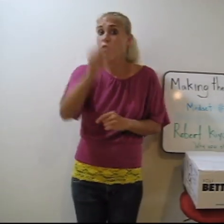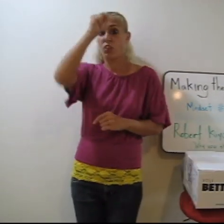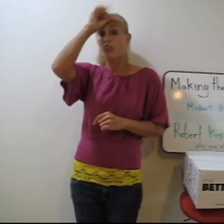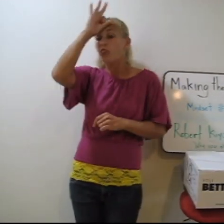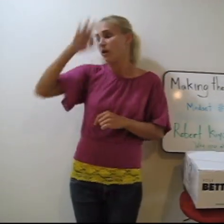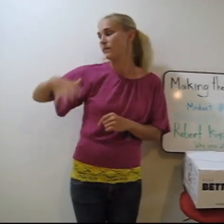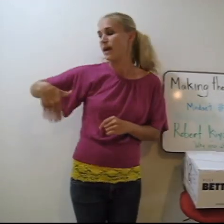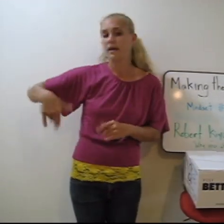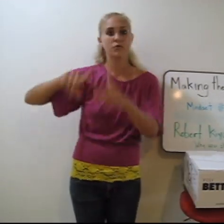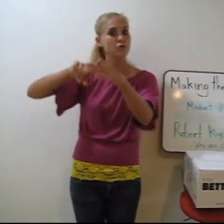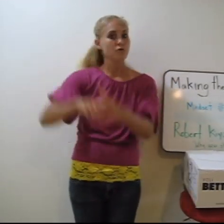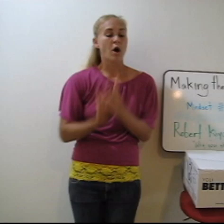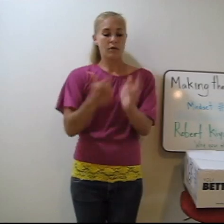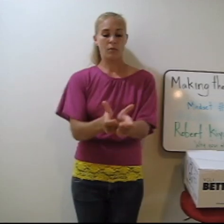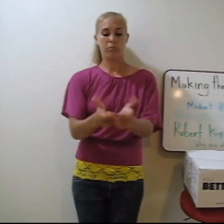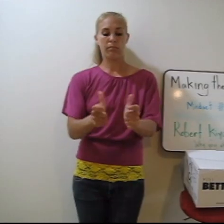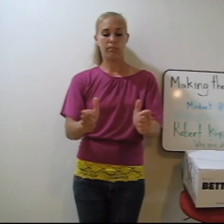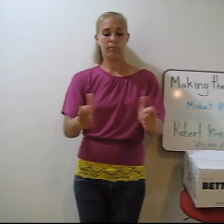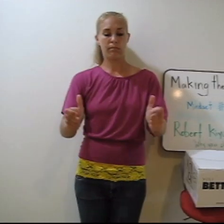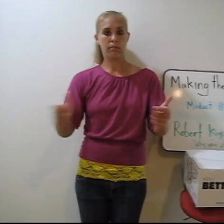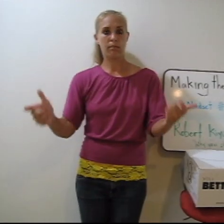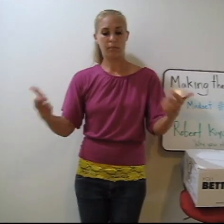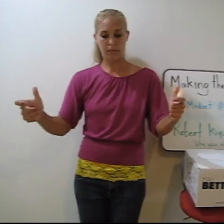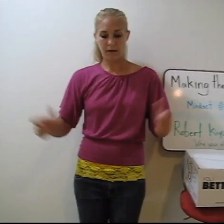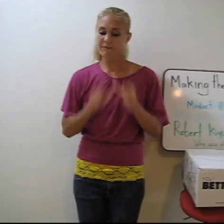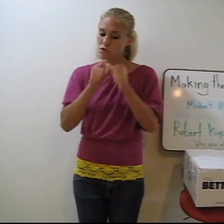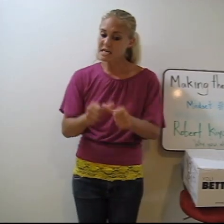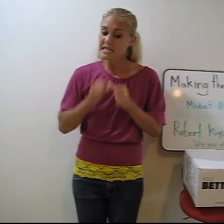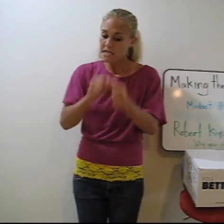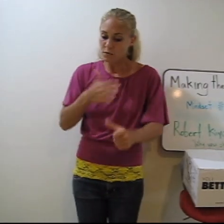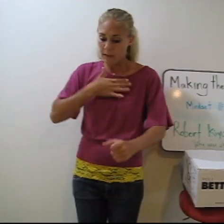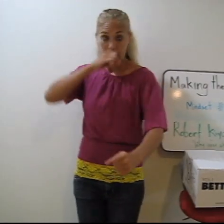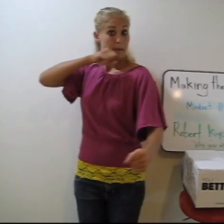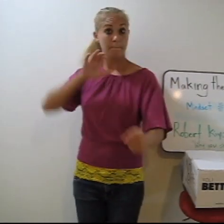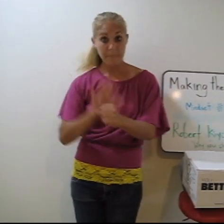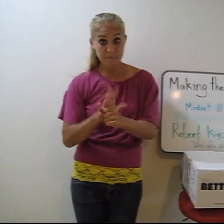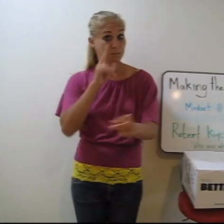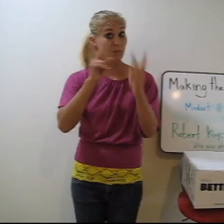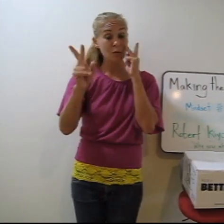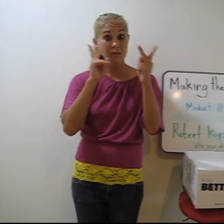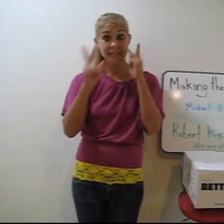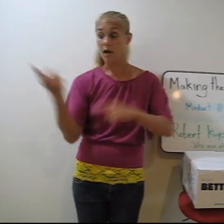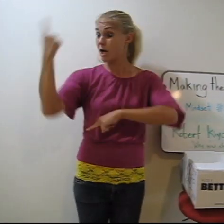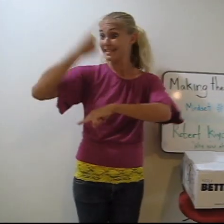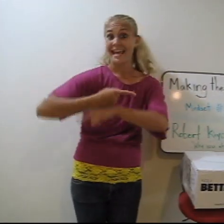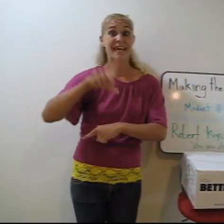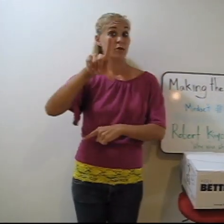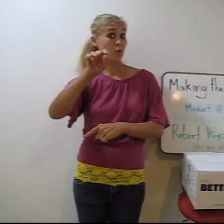the compound effect. If you stick with your commitment, you will see that by day 20, it is